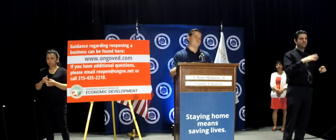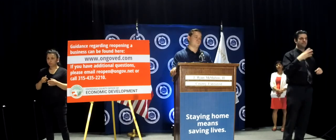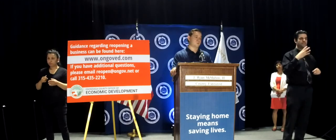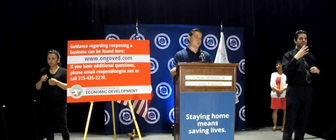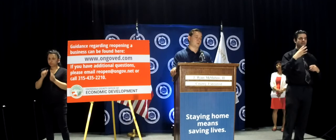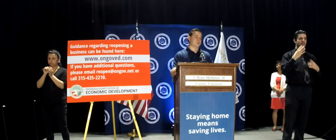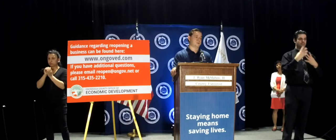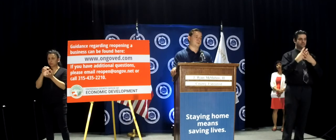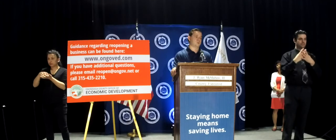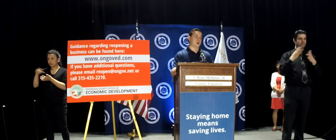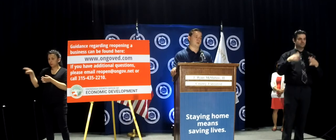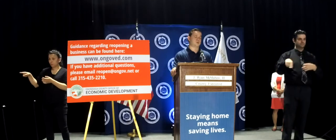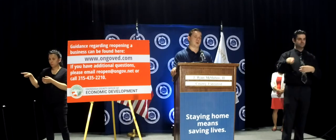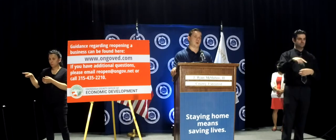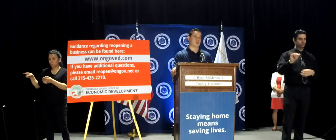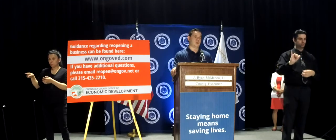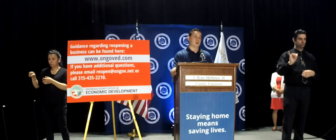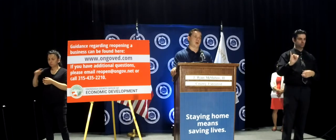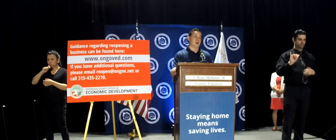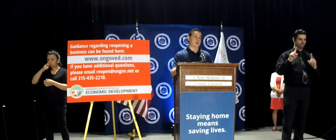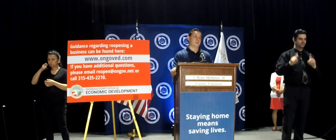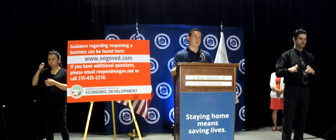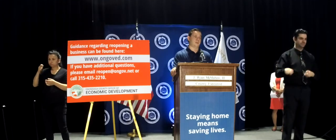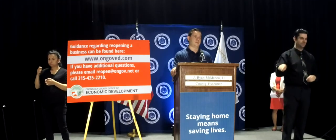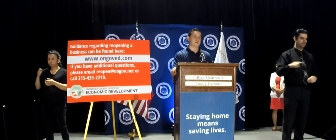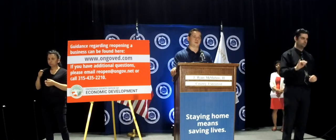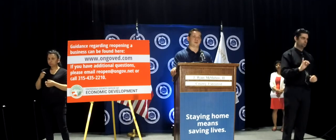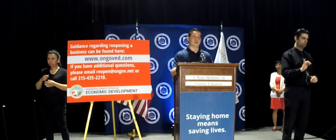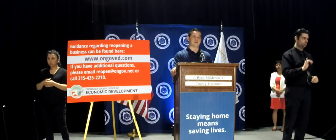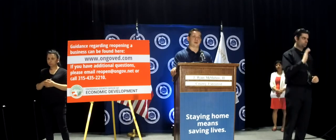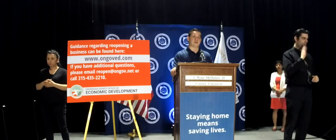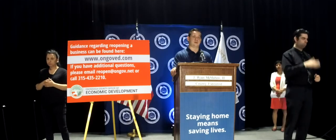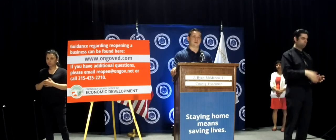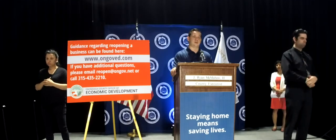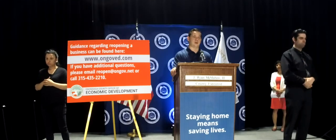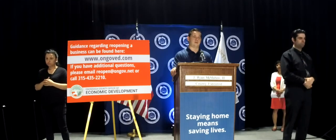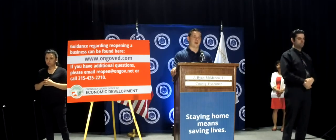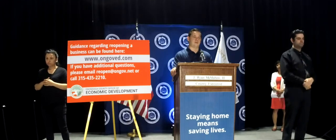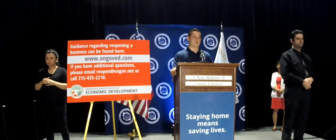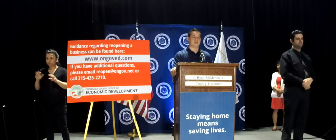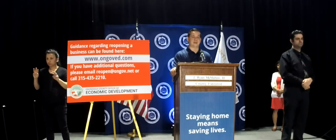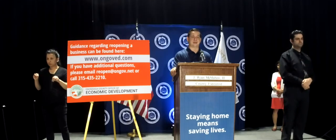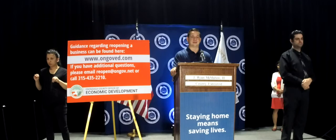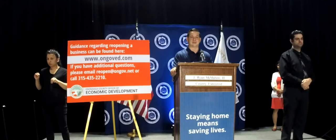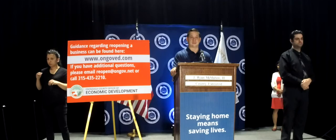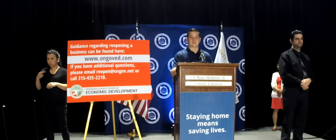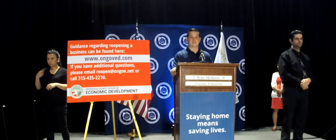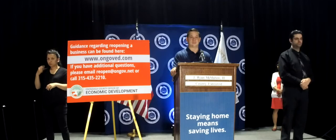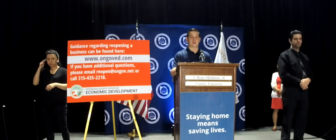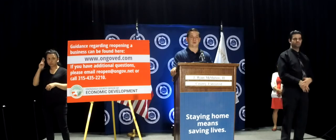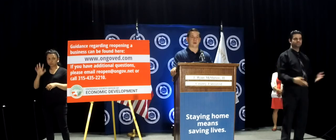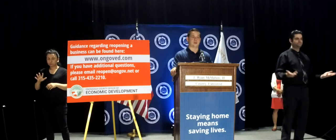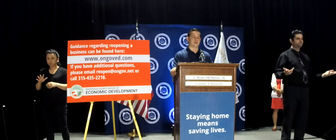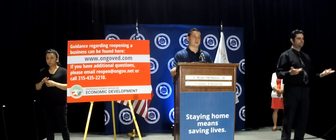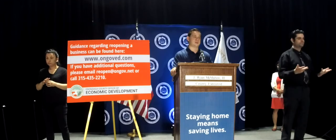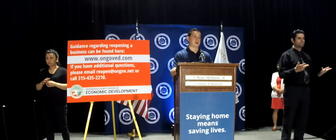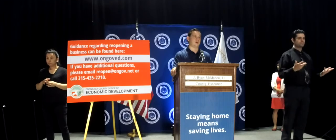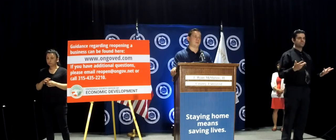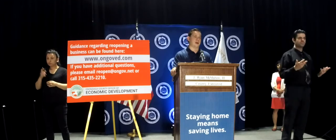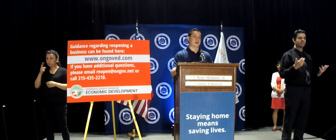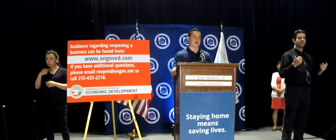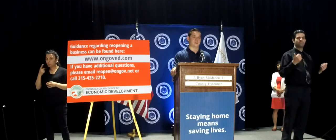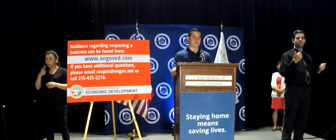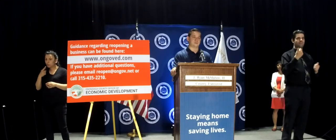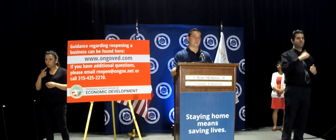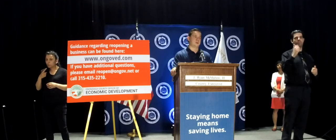the prisons as well. So that these are things that everybody can get this. Okay, it's how